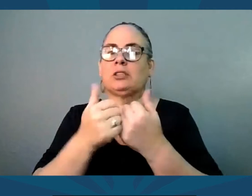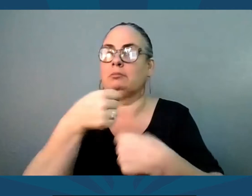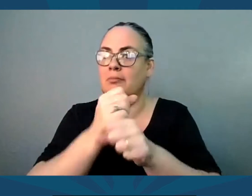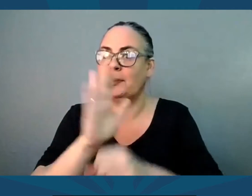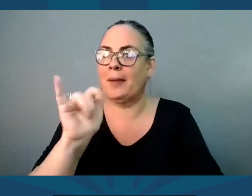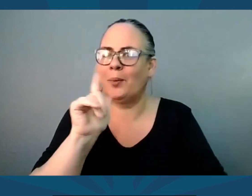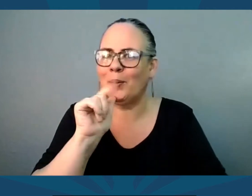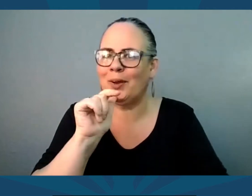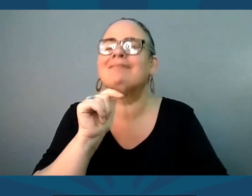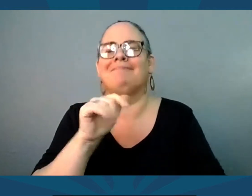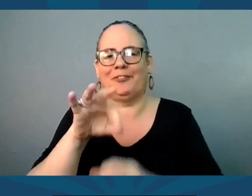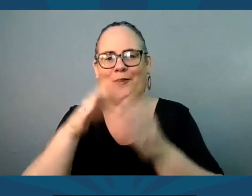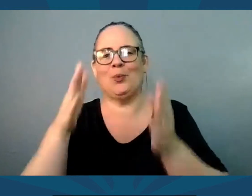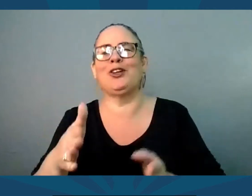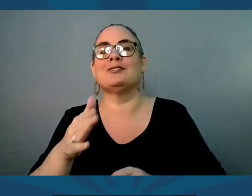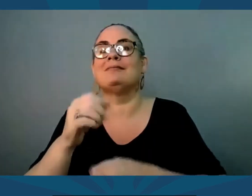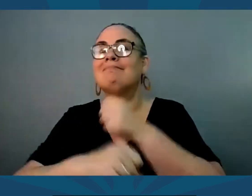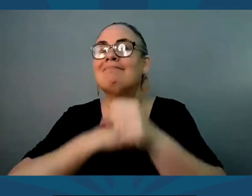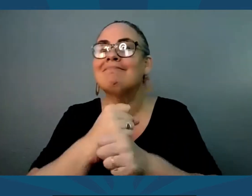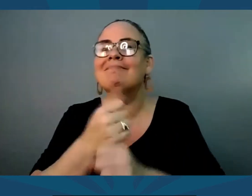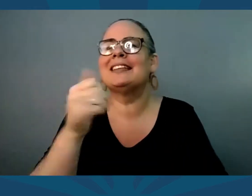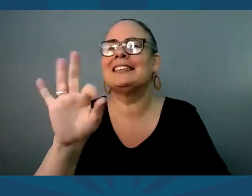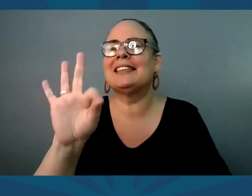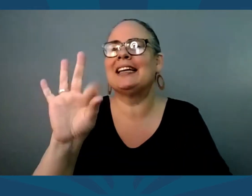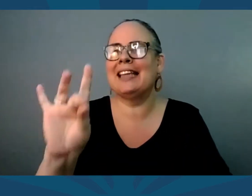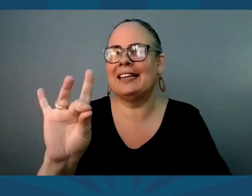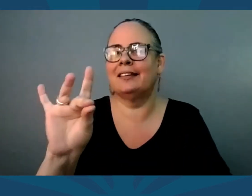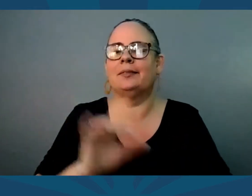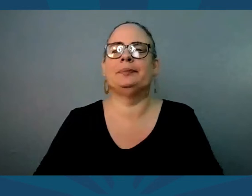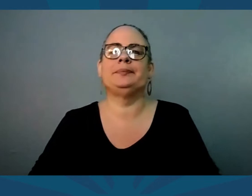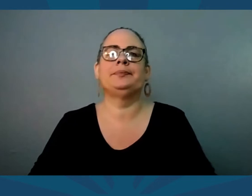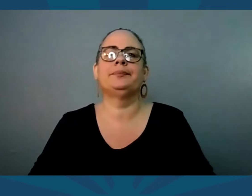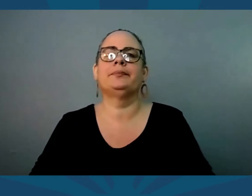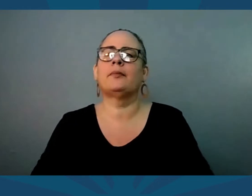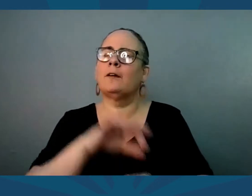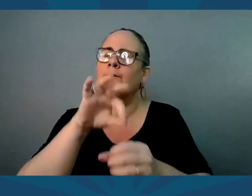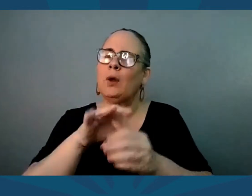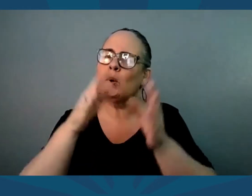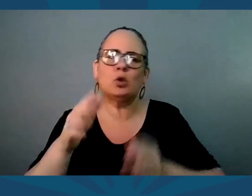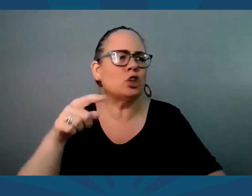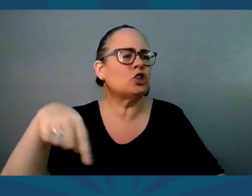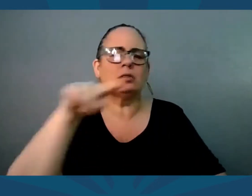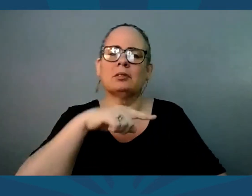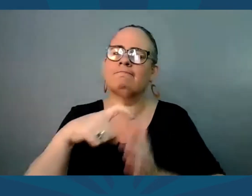Clean Elections is a state government agency created by voters in 1998.